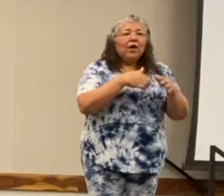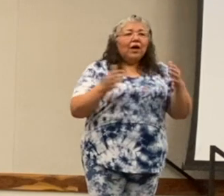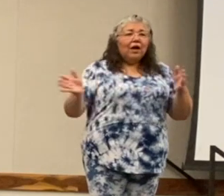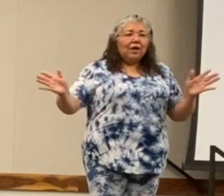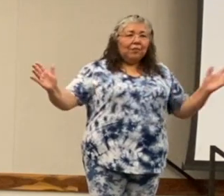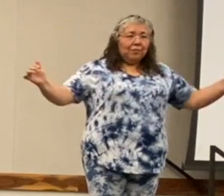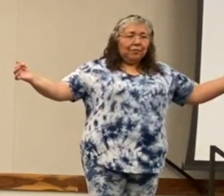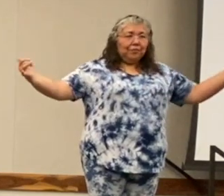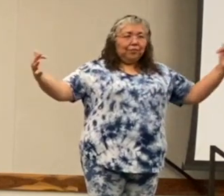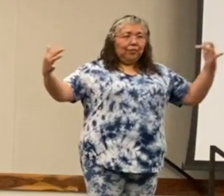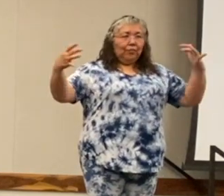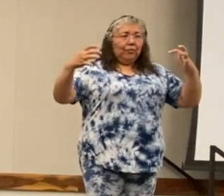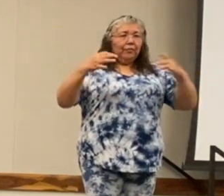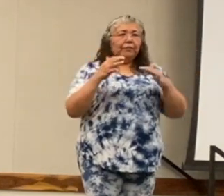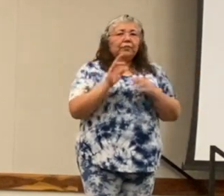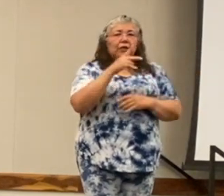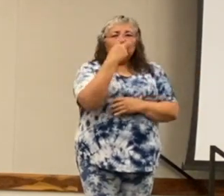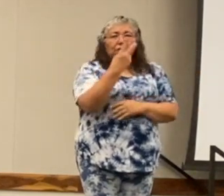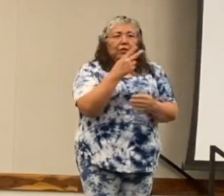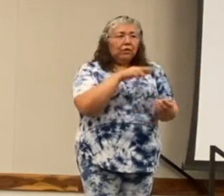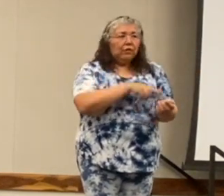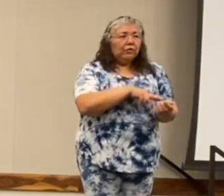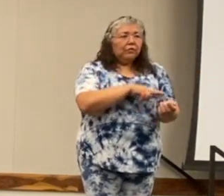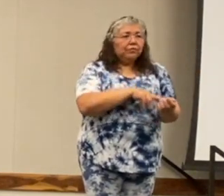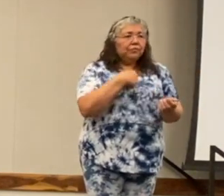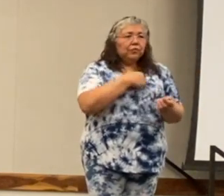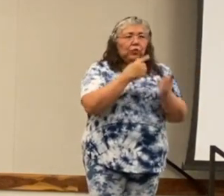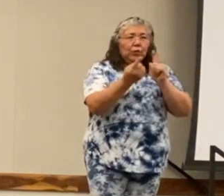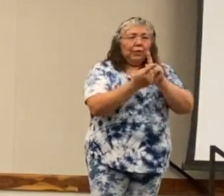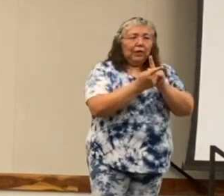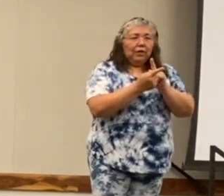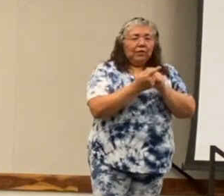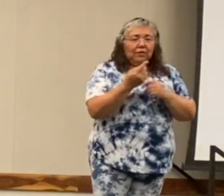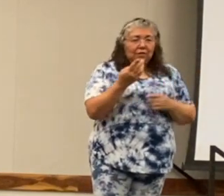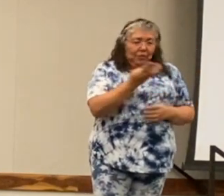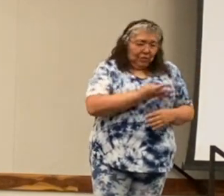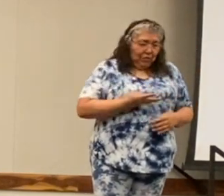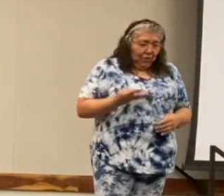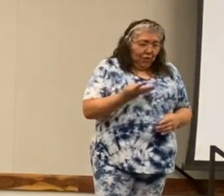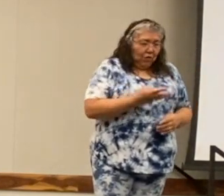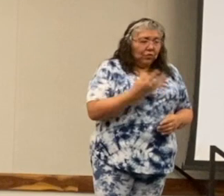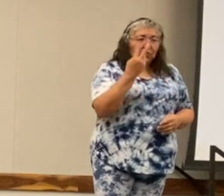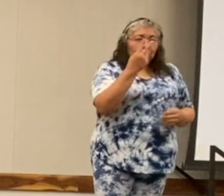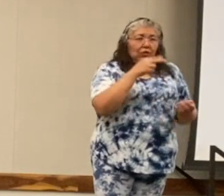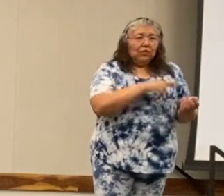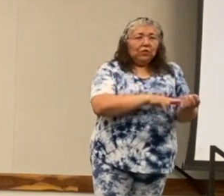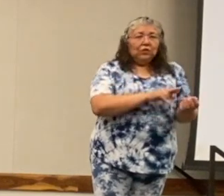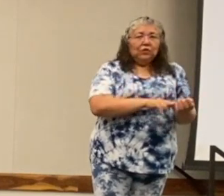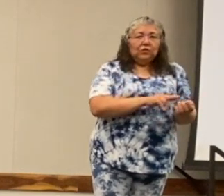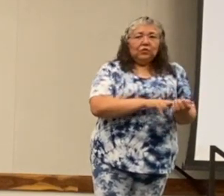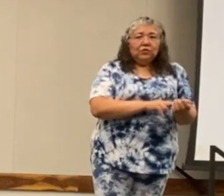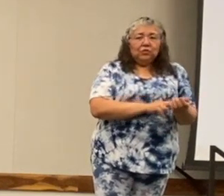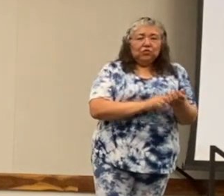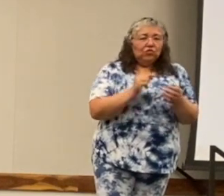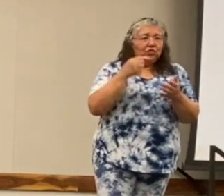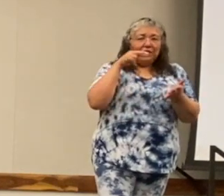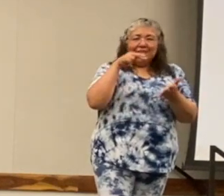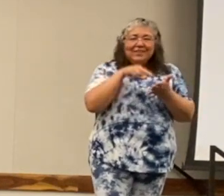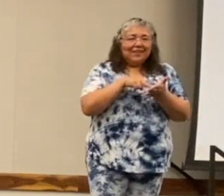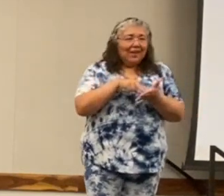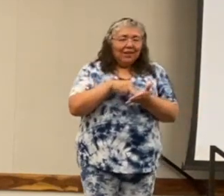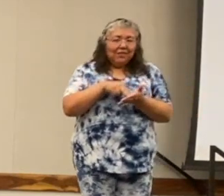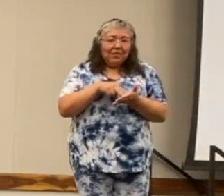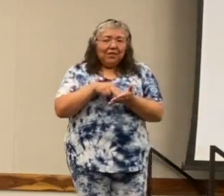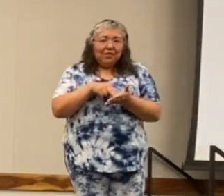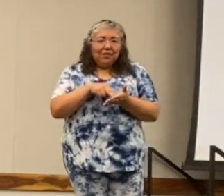we circled up, there were two nurses where we met, the four of us. There were two nurses that were just standing there.